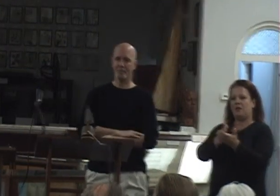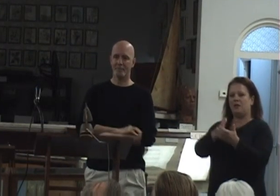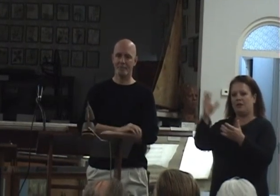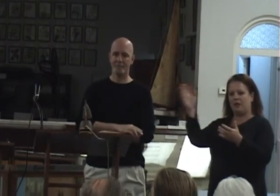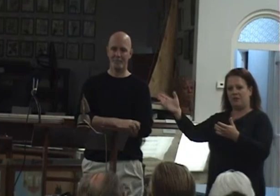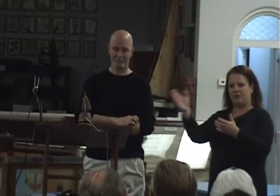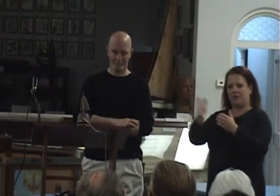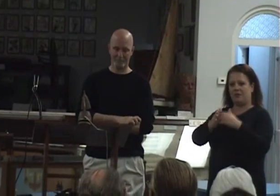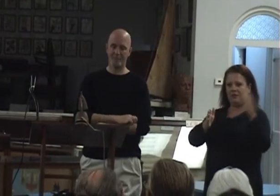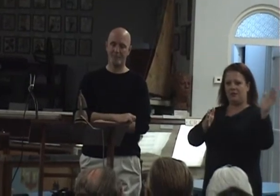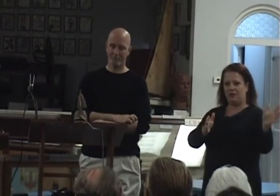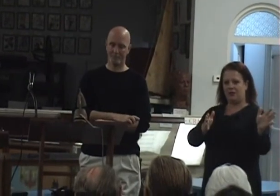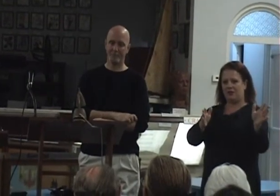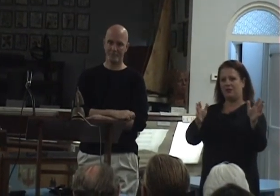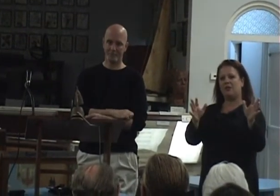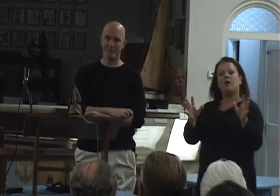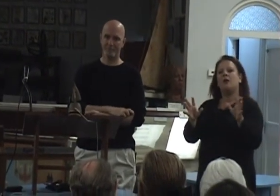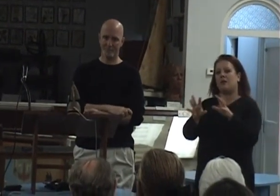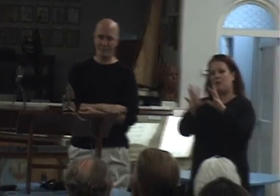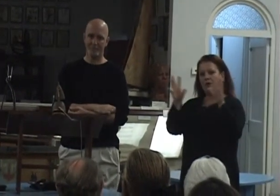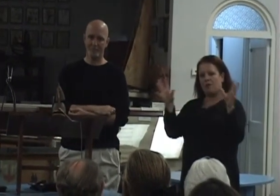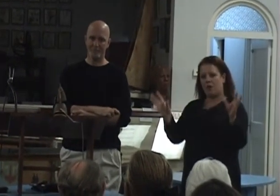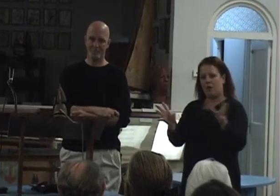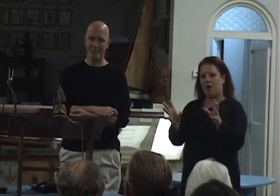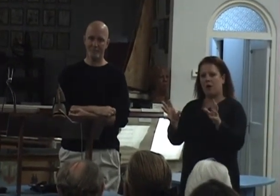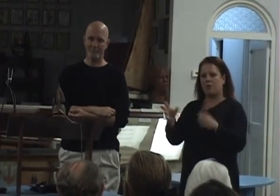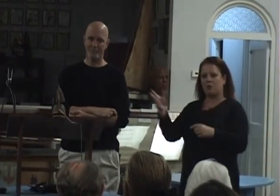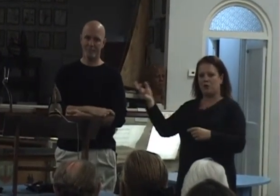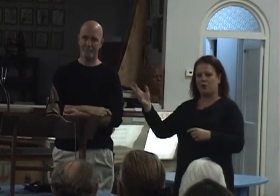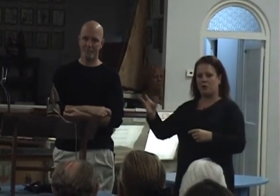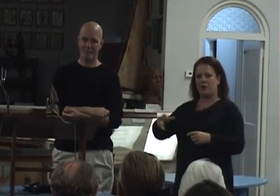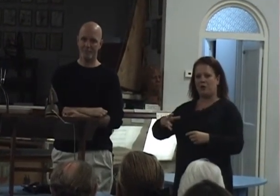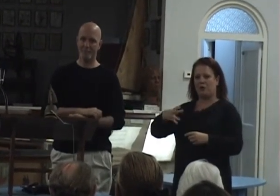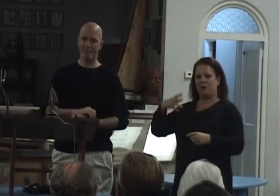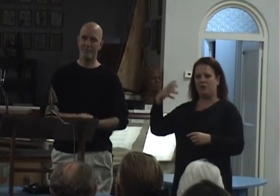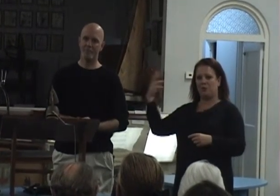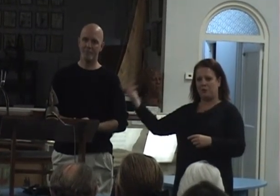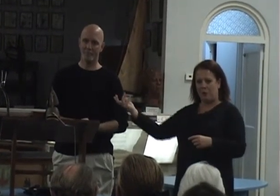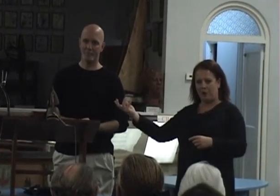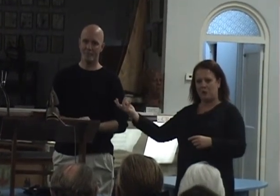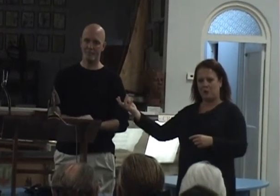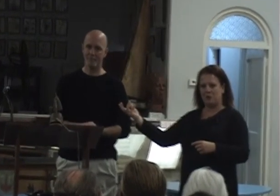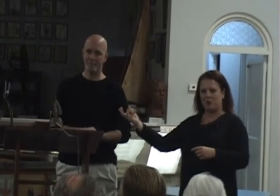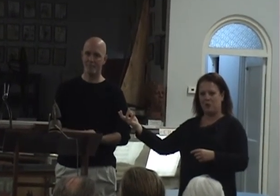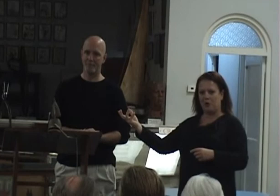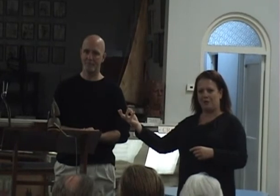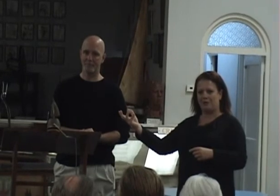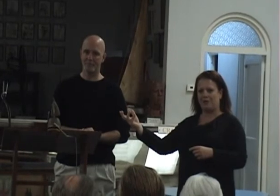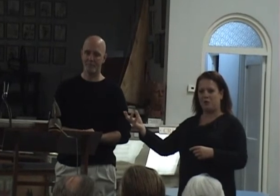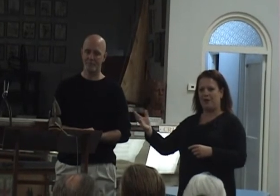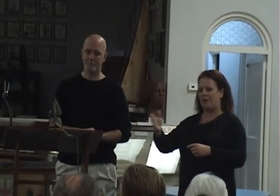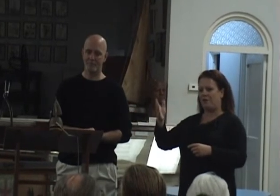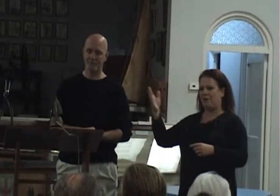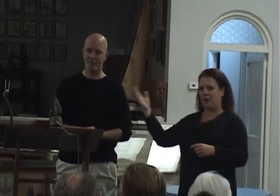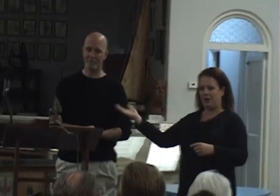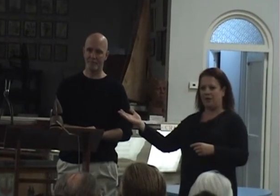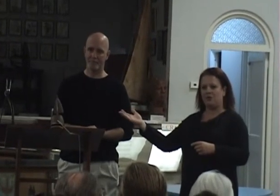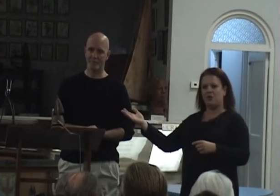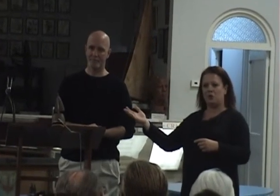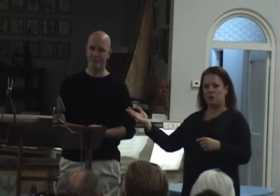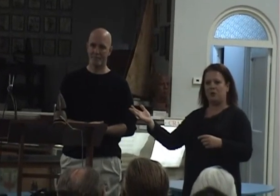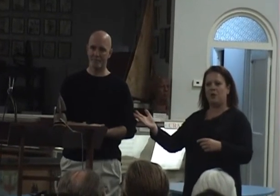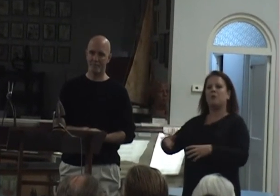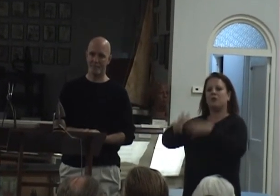say these slaves did this, these slaves did this. They become very anonymous, which is one of the reasons we're inspired to do this work. You can't ever find